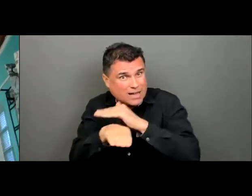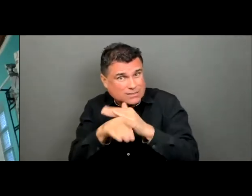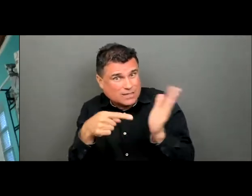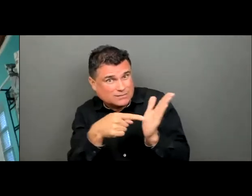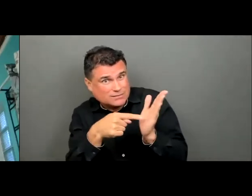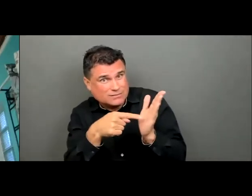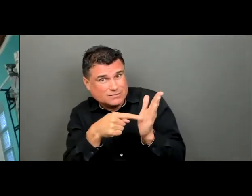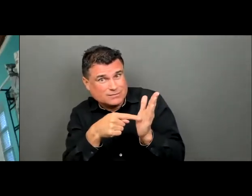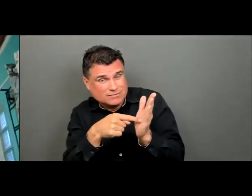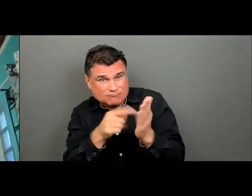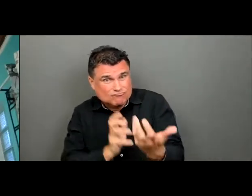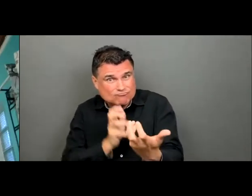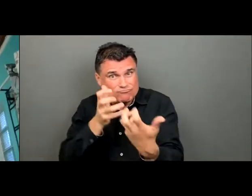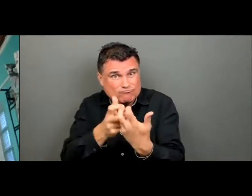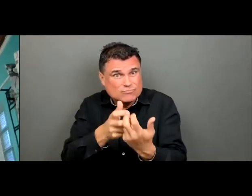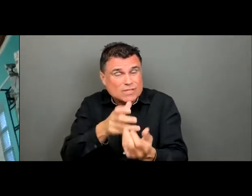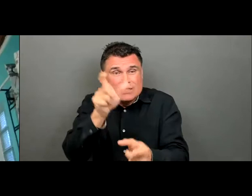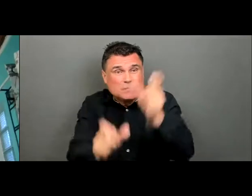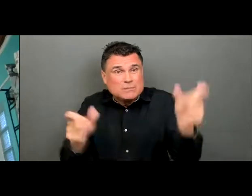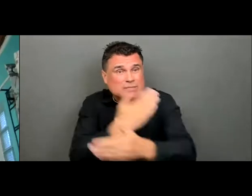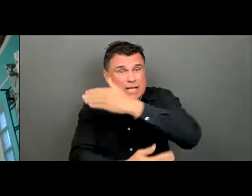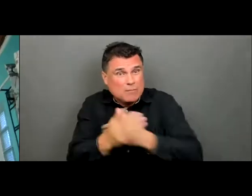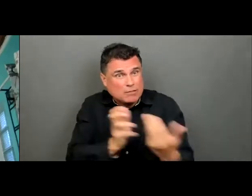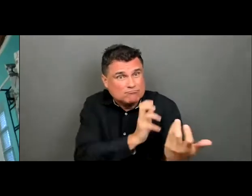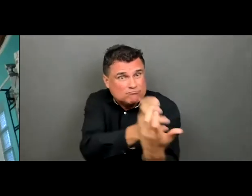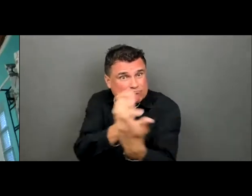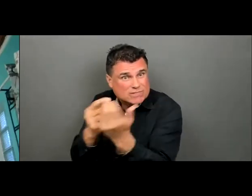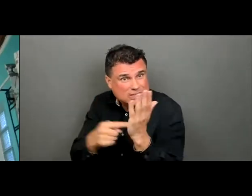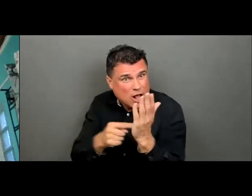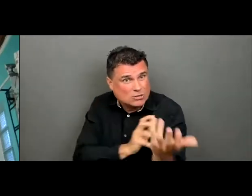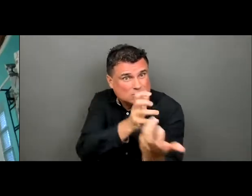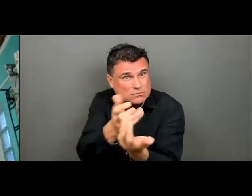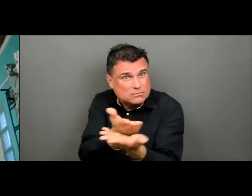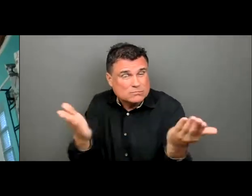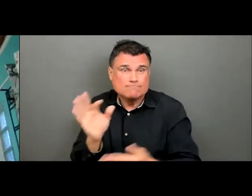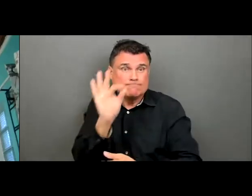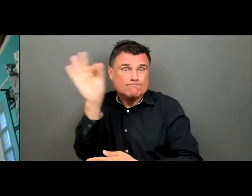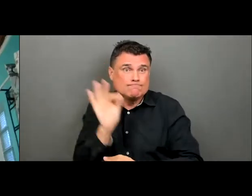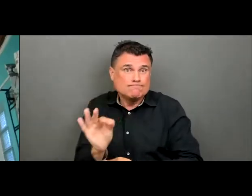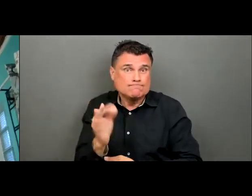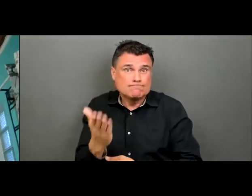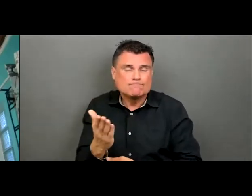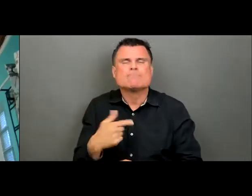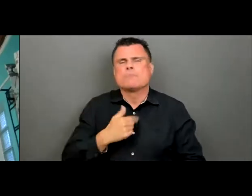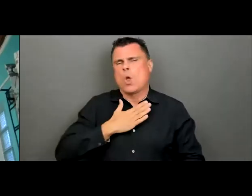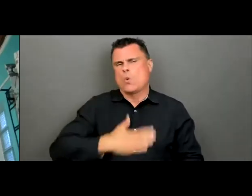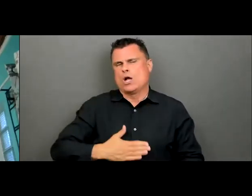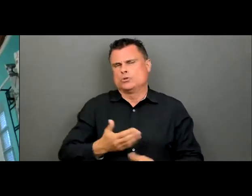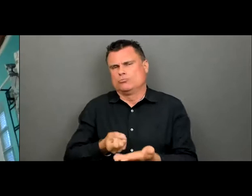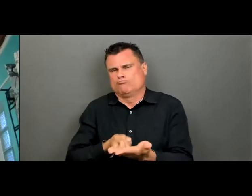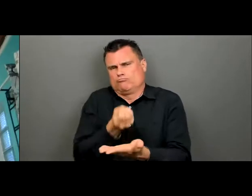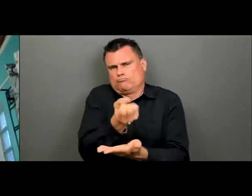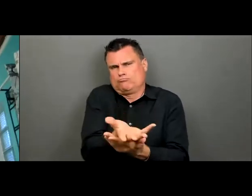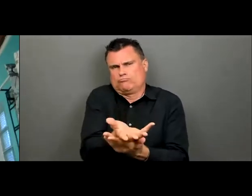communities? Here, I want to share some of them, including the aspects of inclusion. The